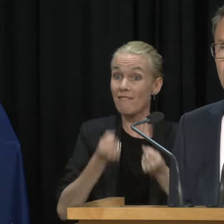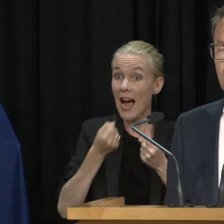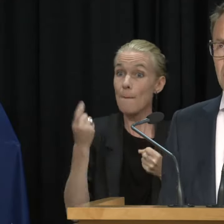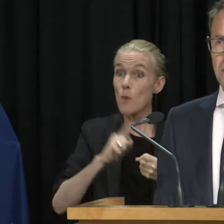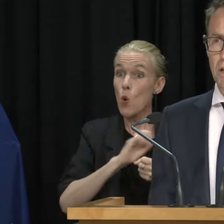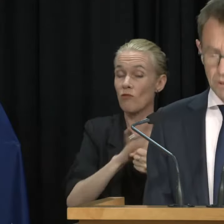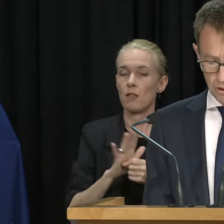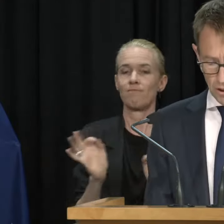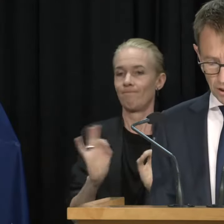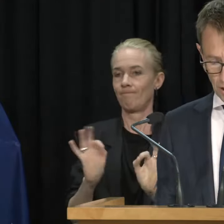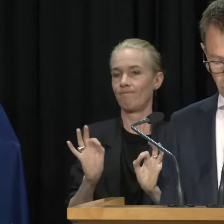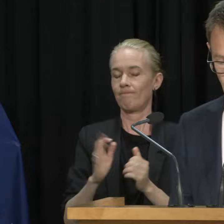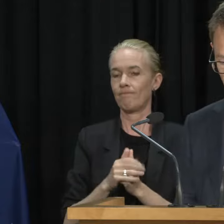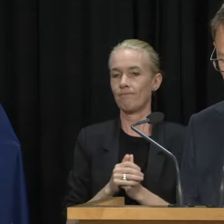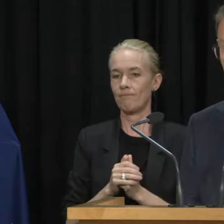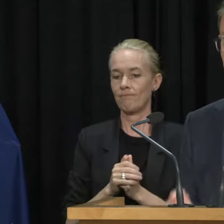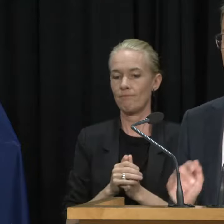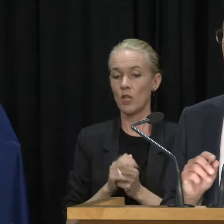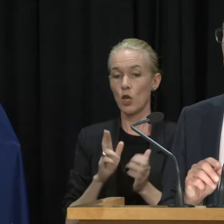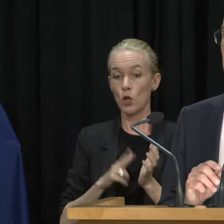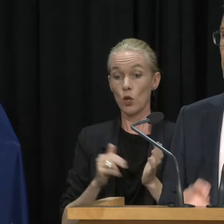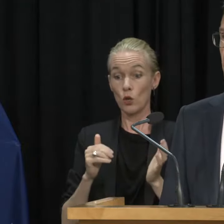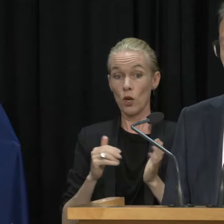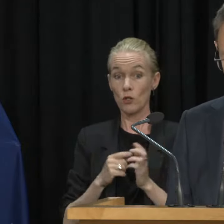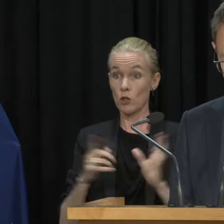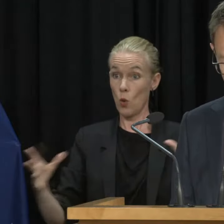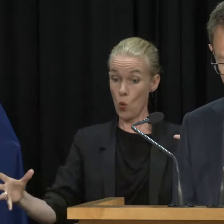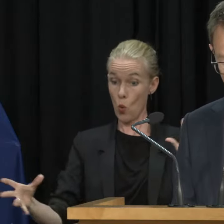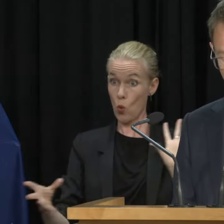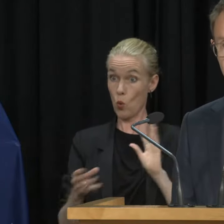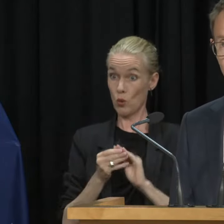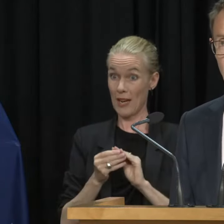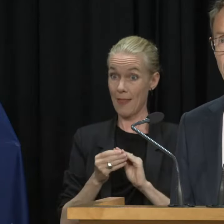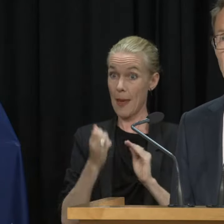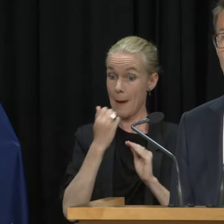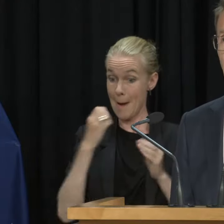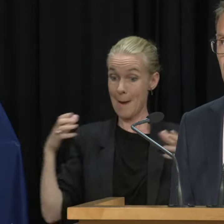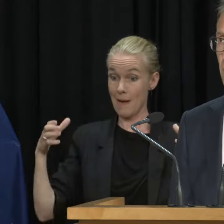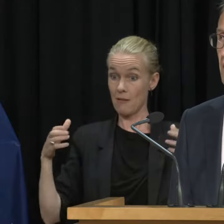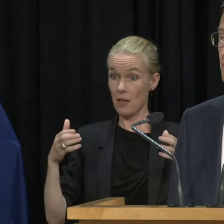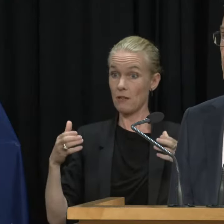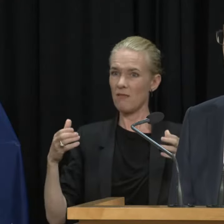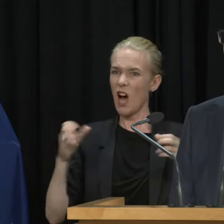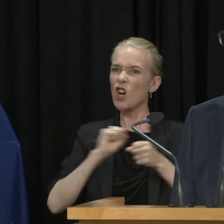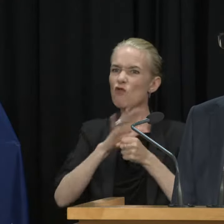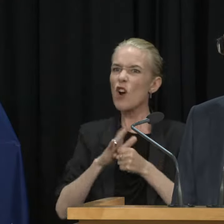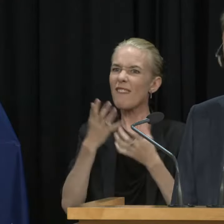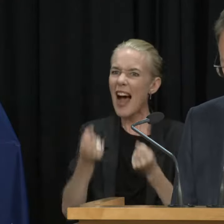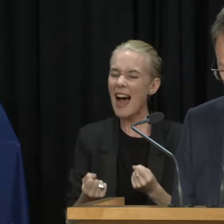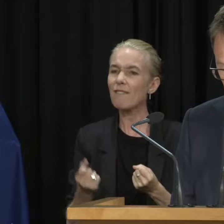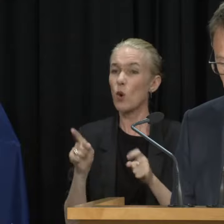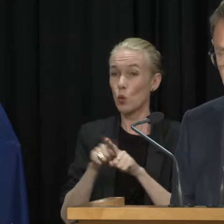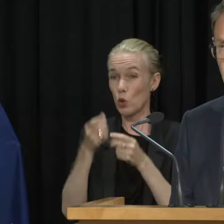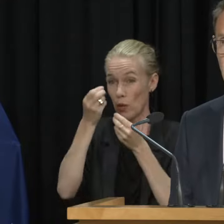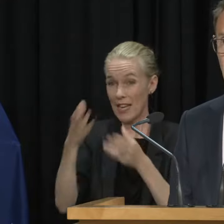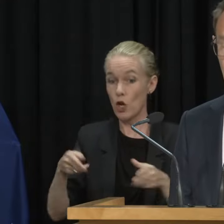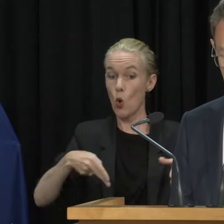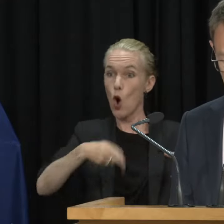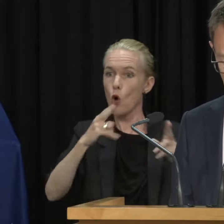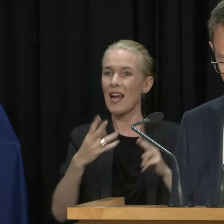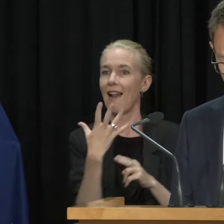our overall case numbers, I can report that in addition to this new community case, there were 5 other cases in managed